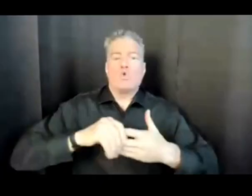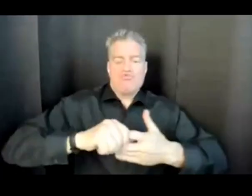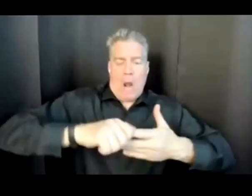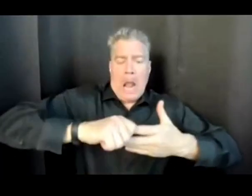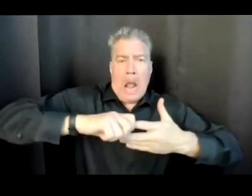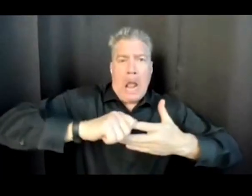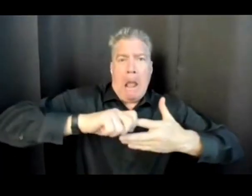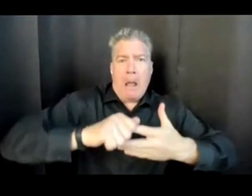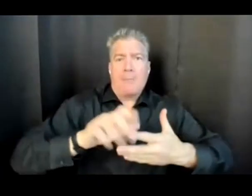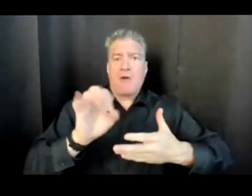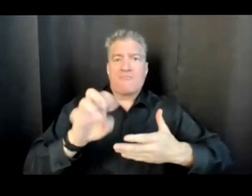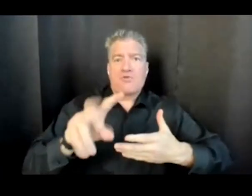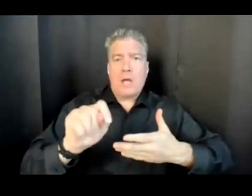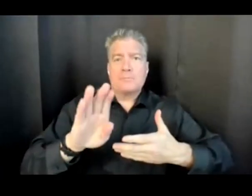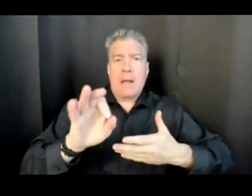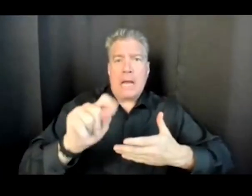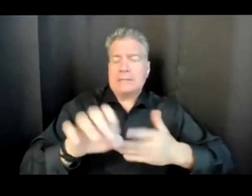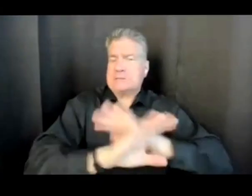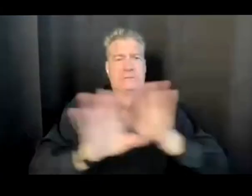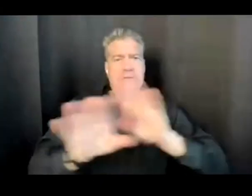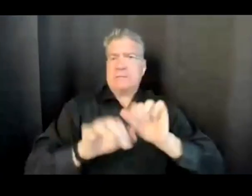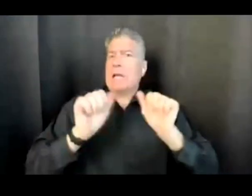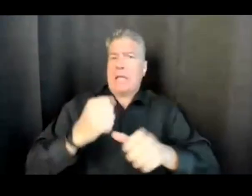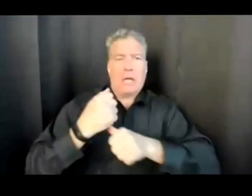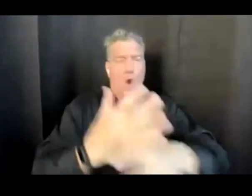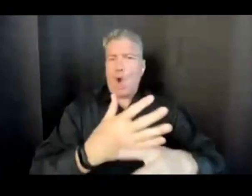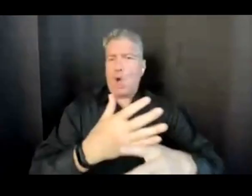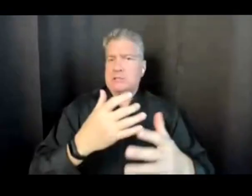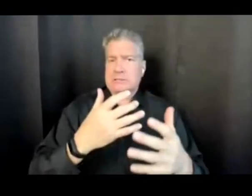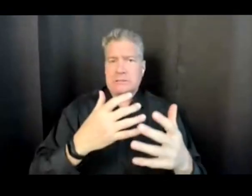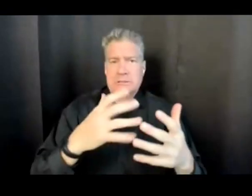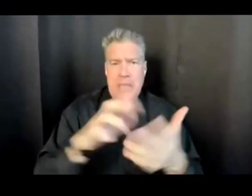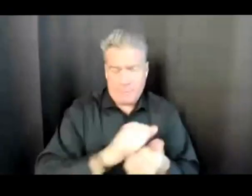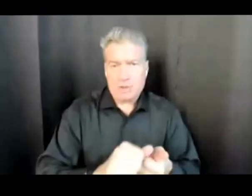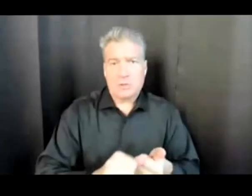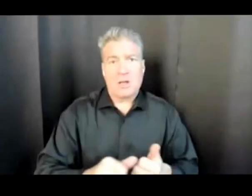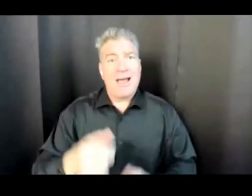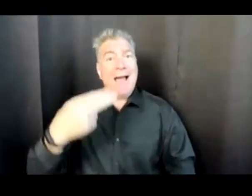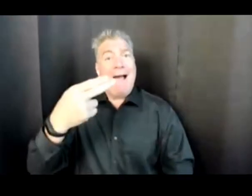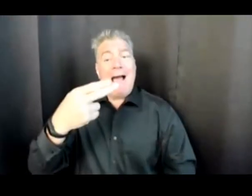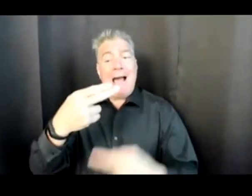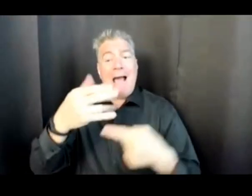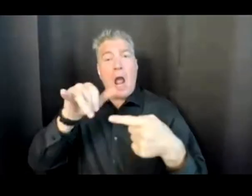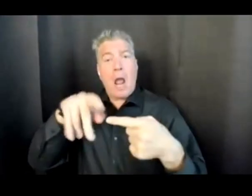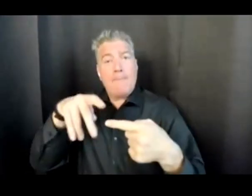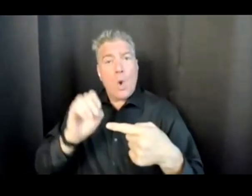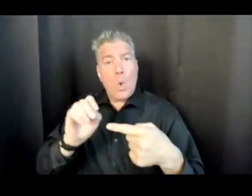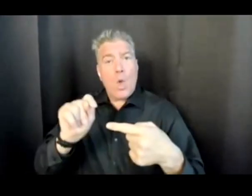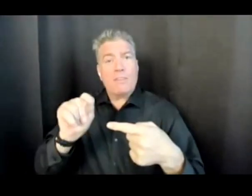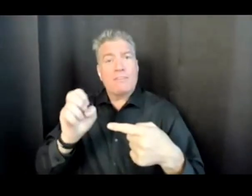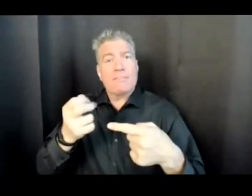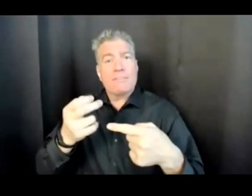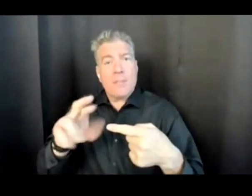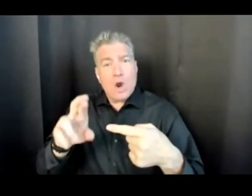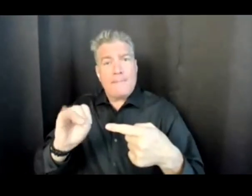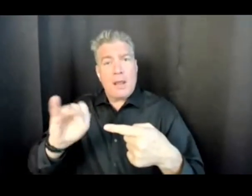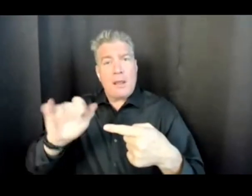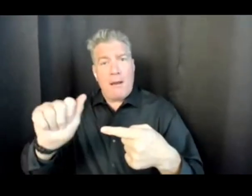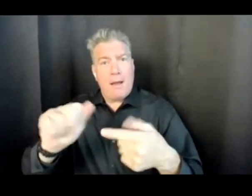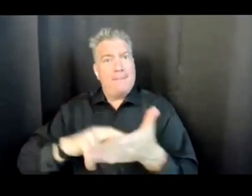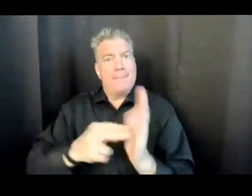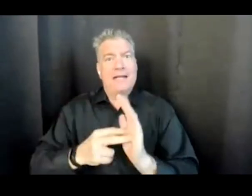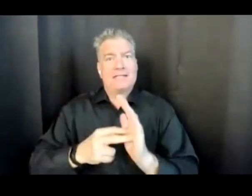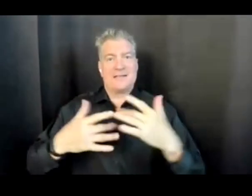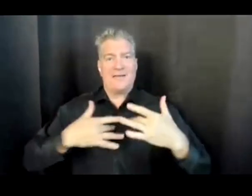This could cause more damage. Watch for signs of hypothermia, including shivering, memory loss, fumbling